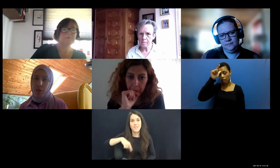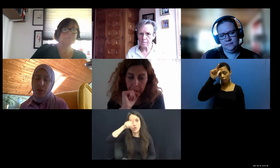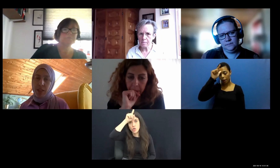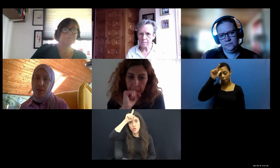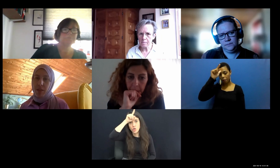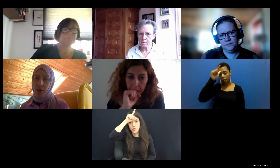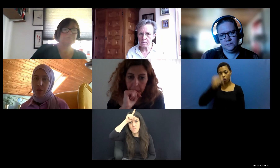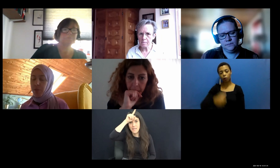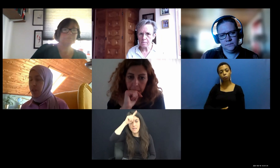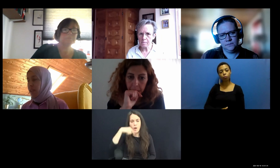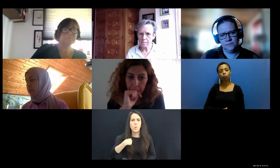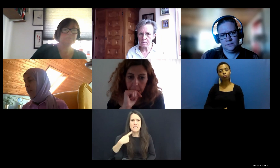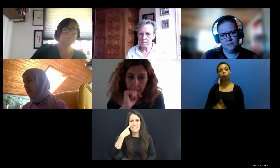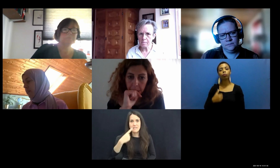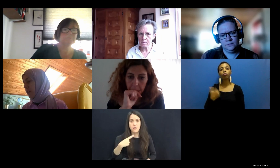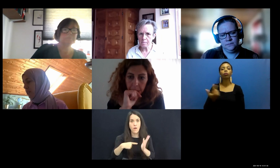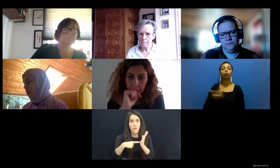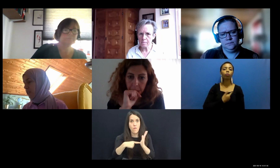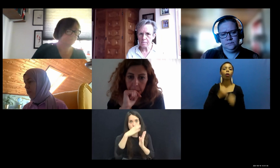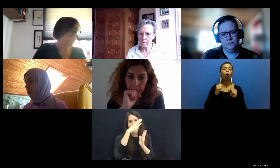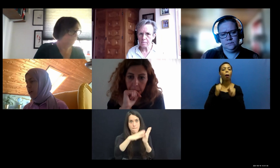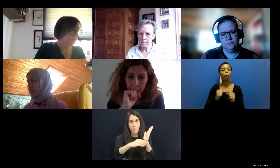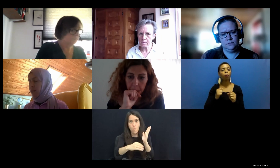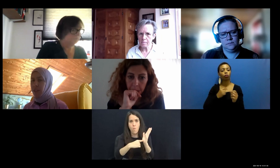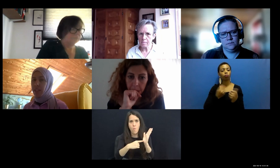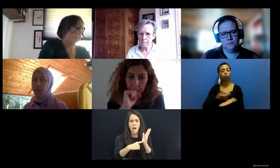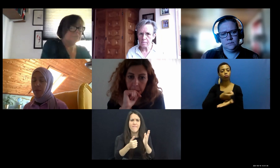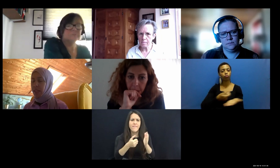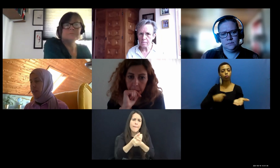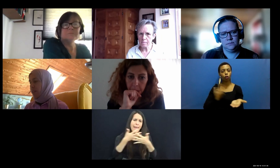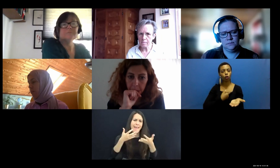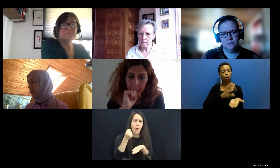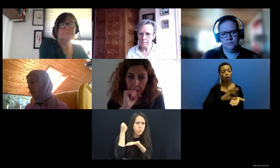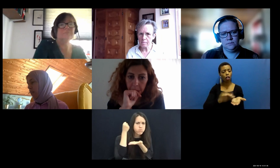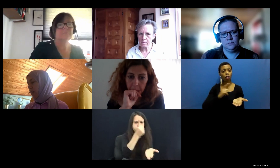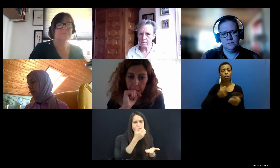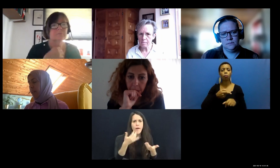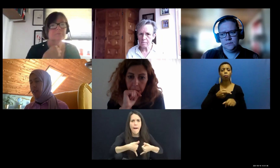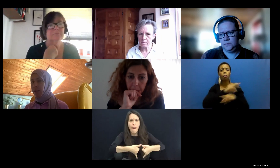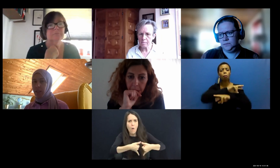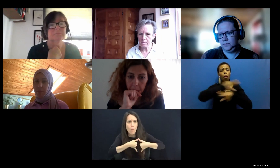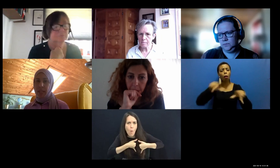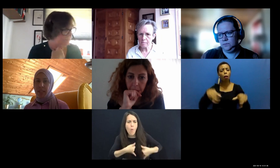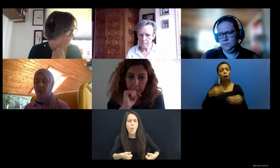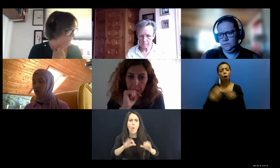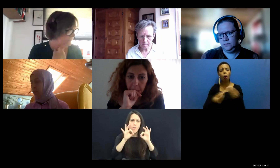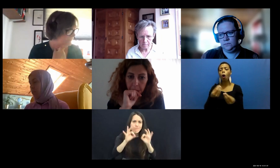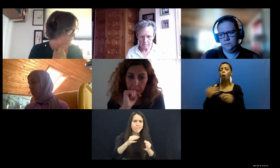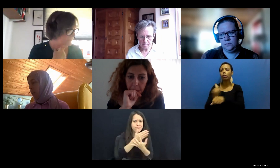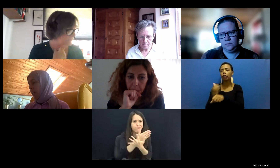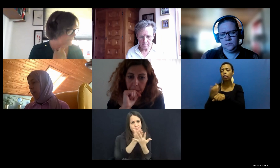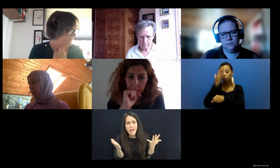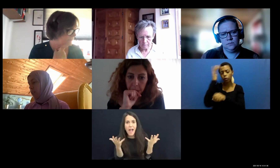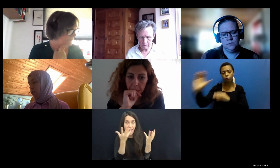we could see in our report that there are a lot of awards and funding mechanisms. They take place in